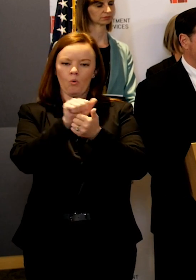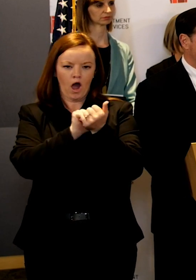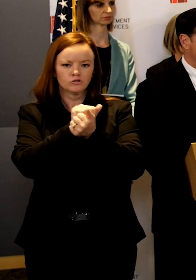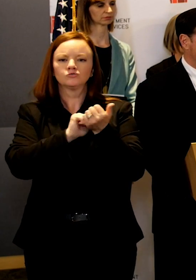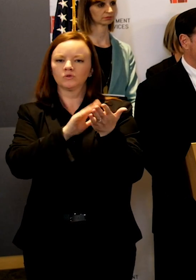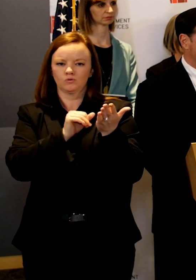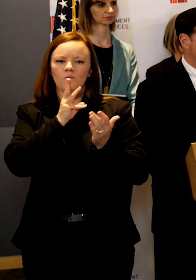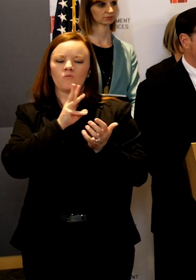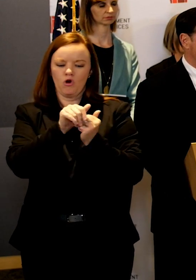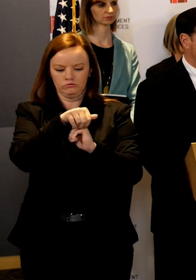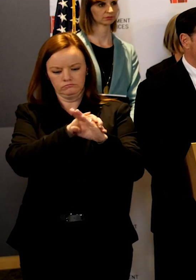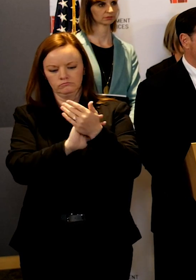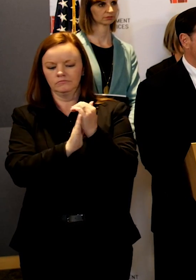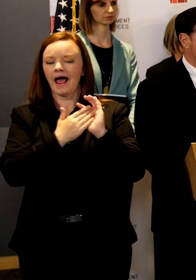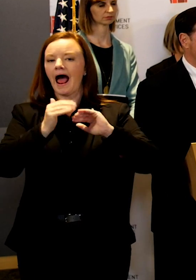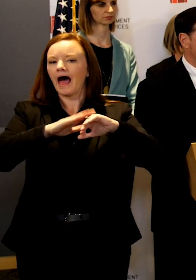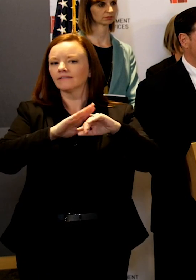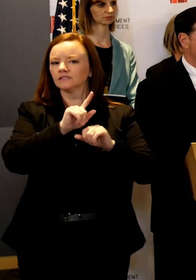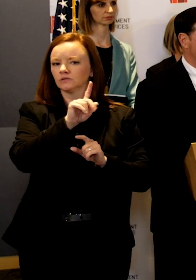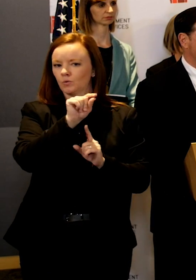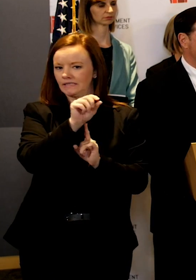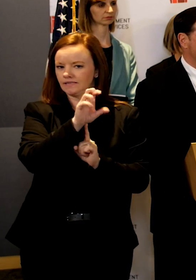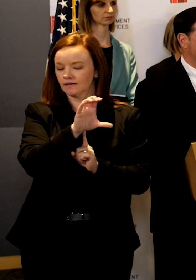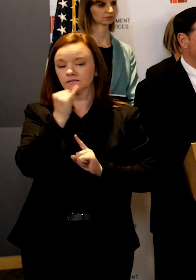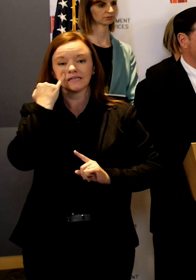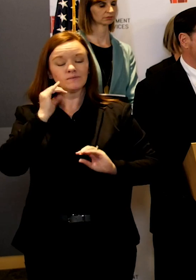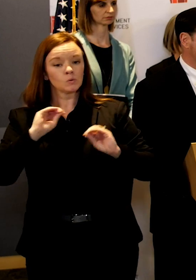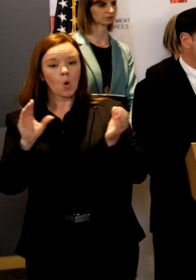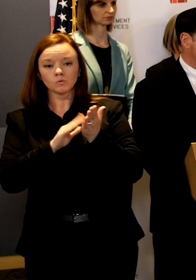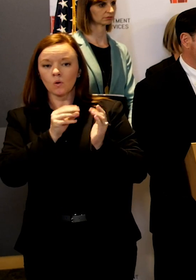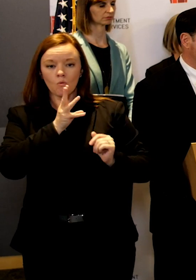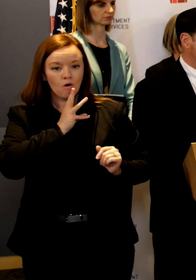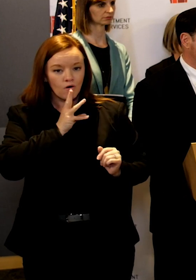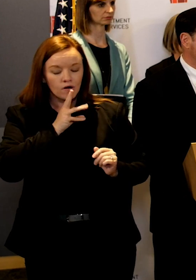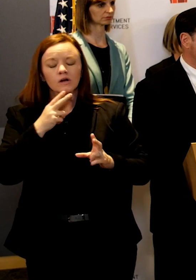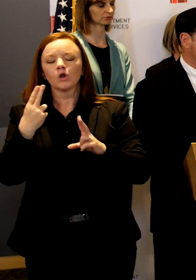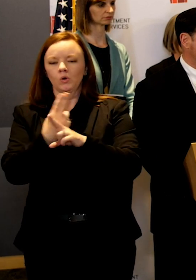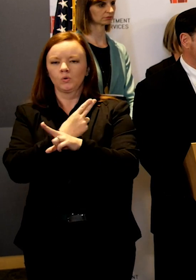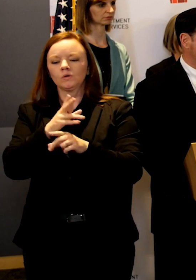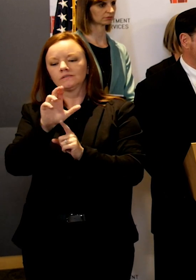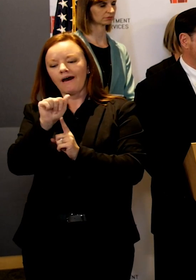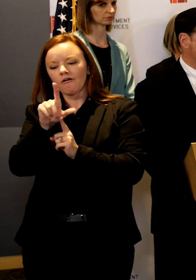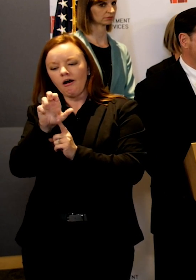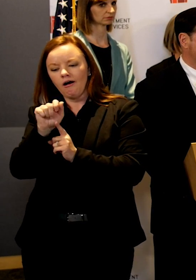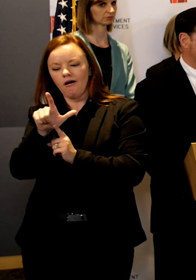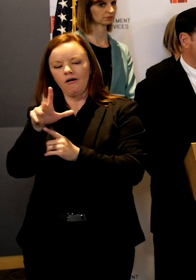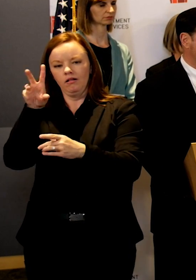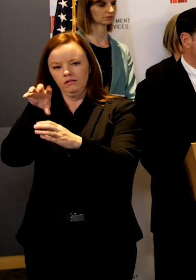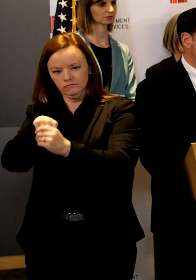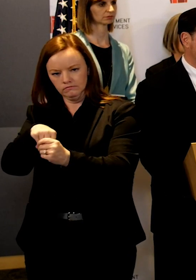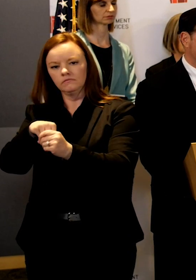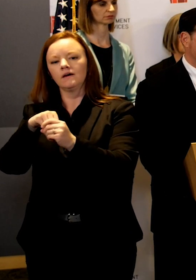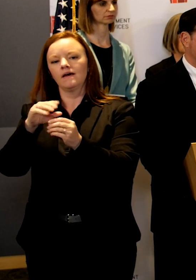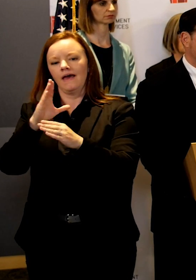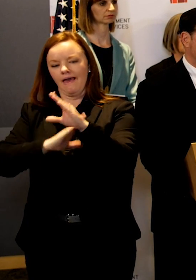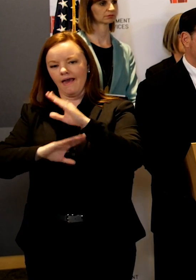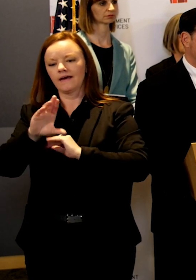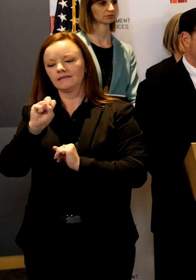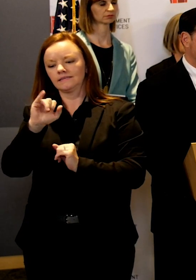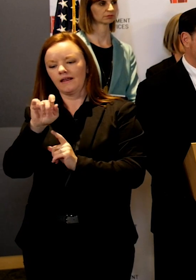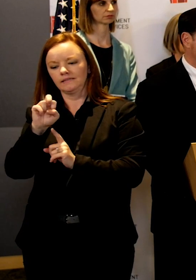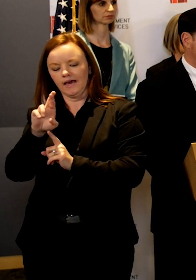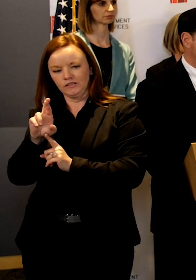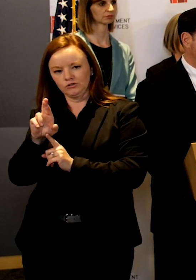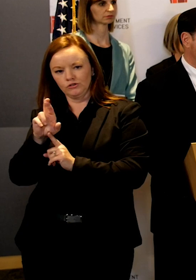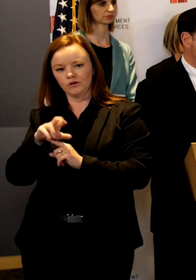at least 20 seconds. If soap and water are not available, use an alcohol-based hand sanitizer. Avoid touching your